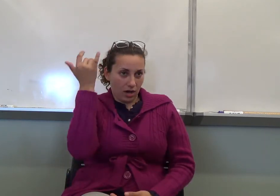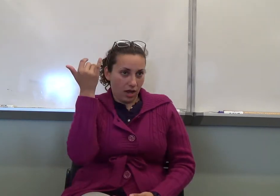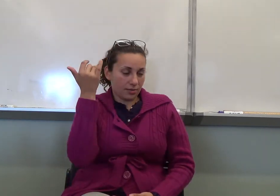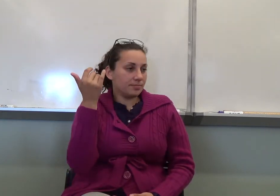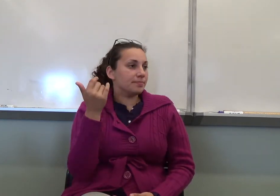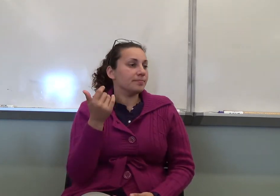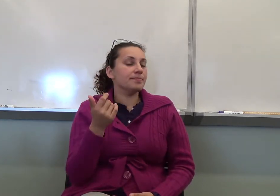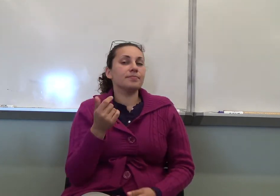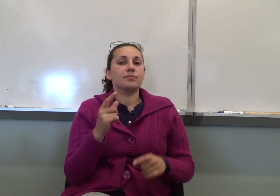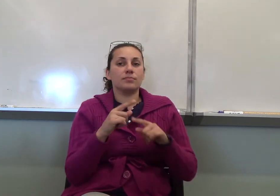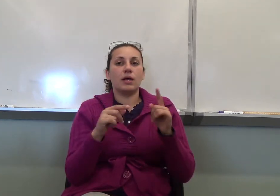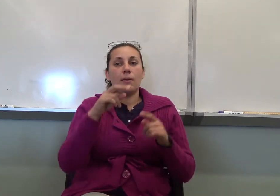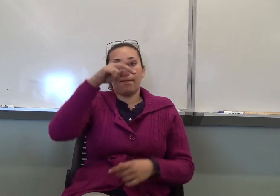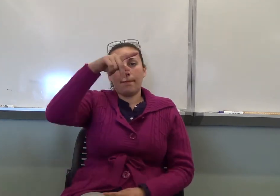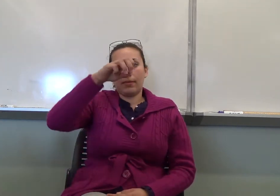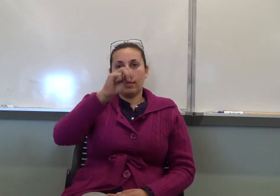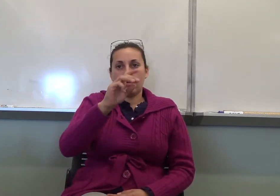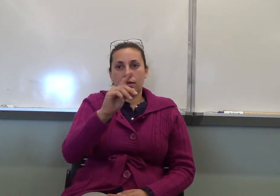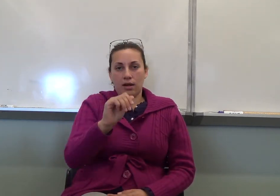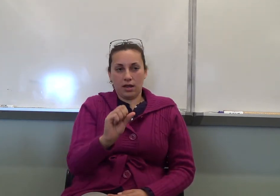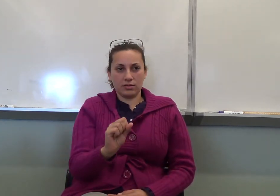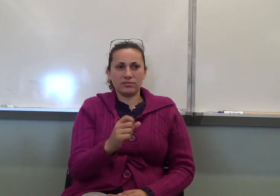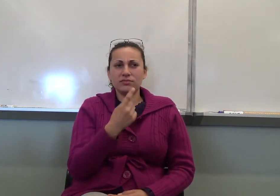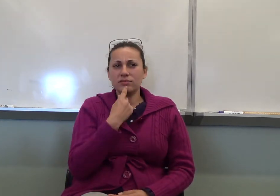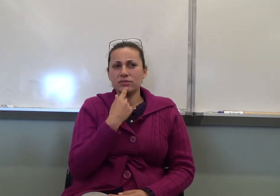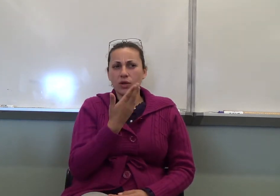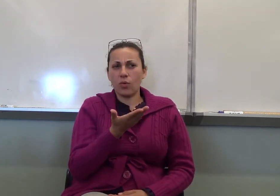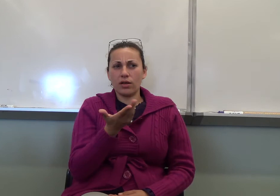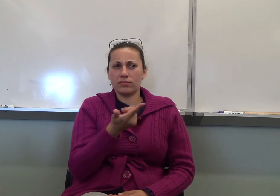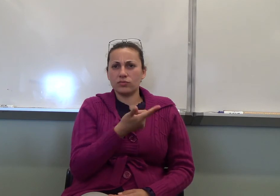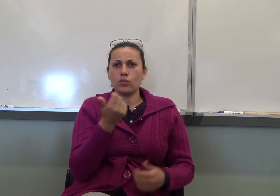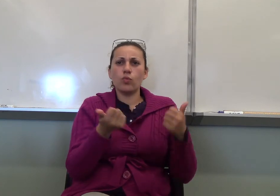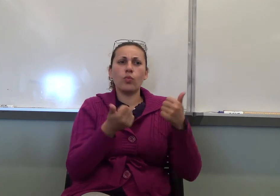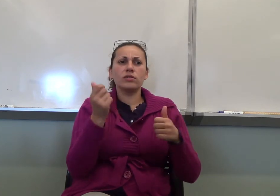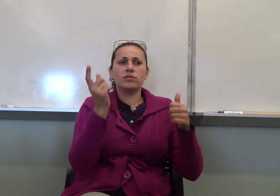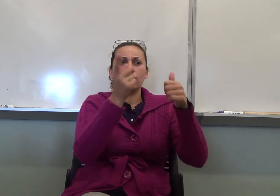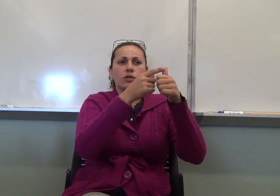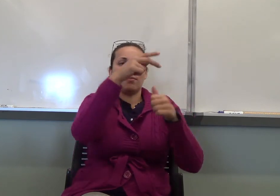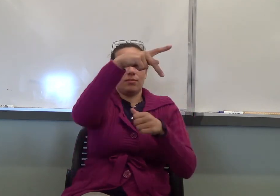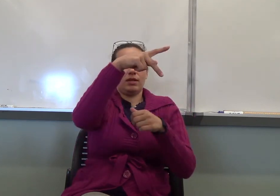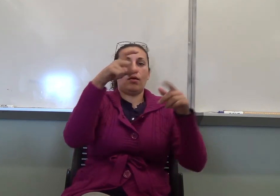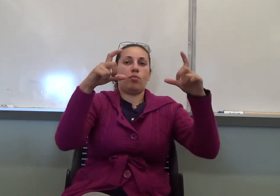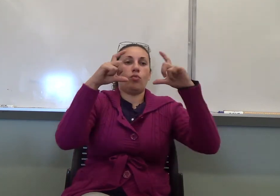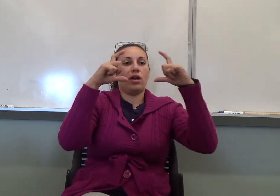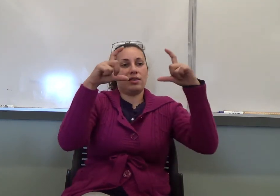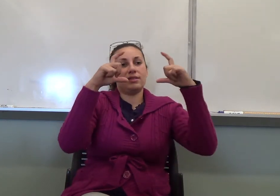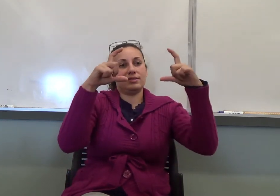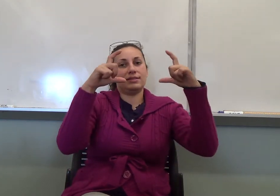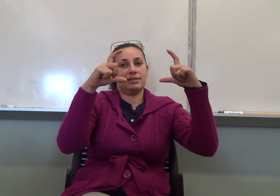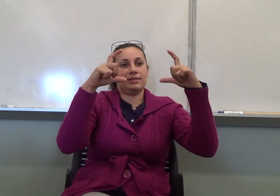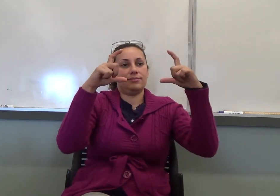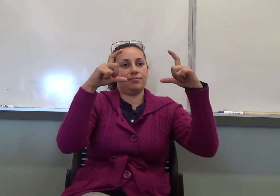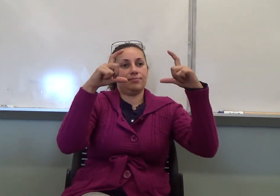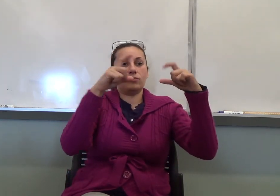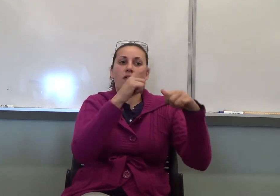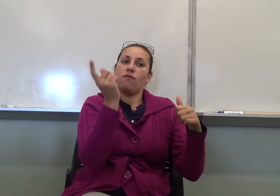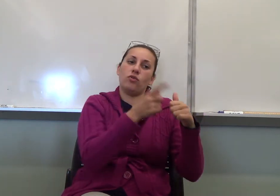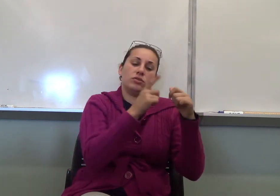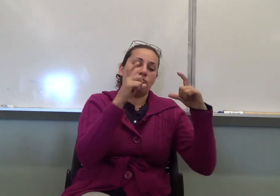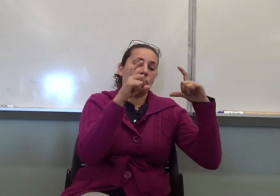Okay. What does it say? Do parentheses first, huh? All right, now technically the only parentheses is